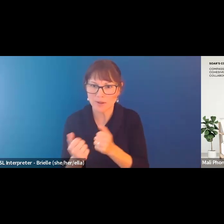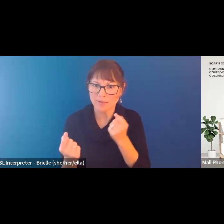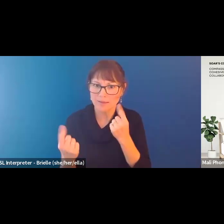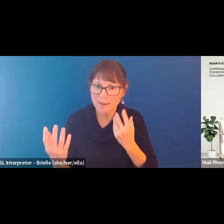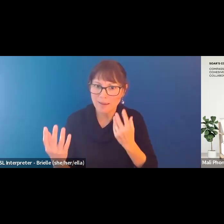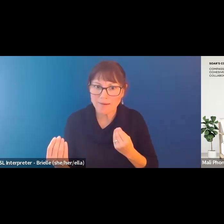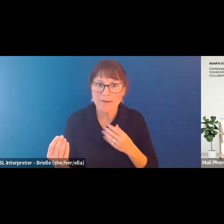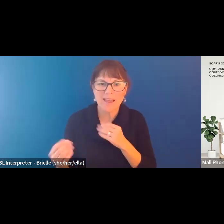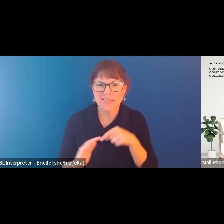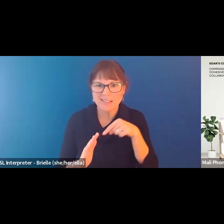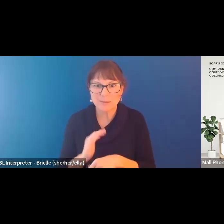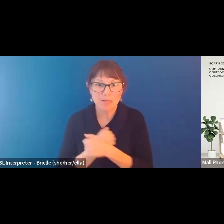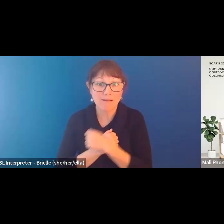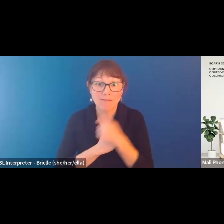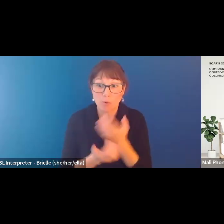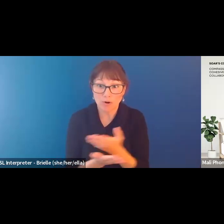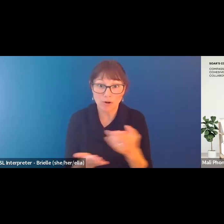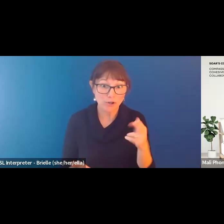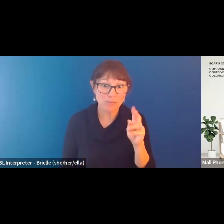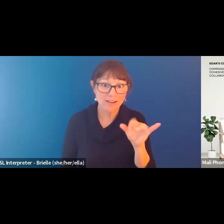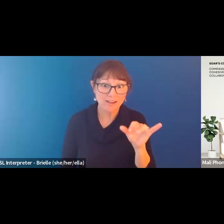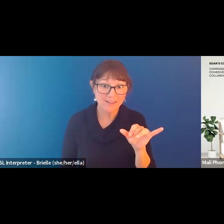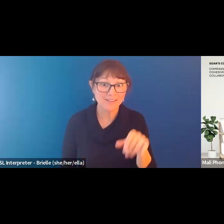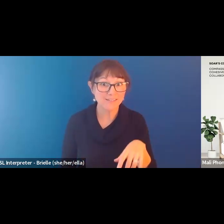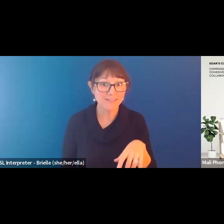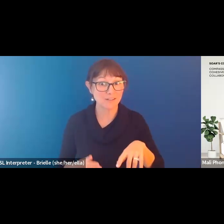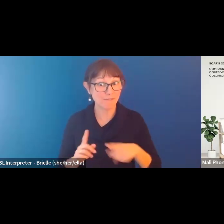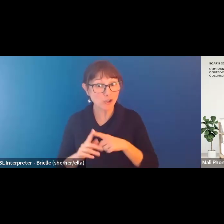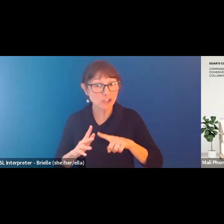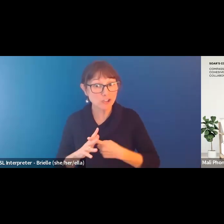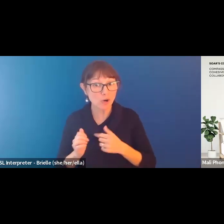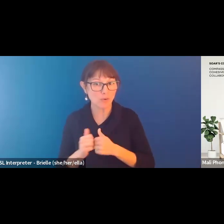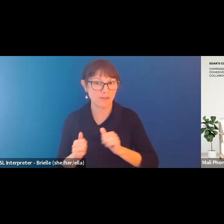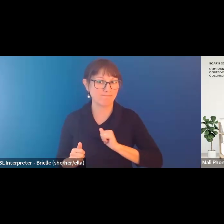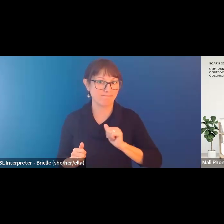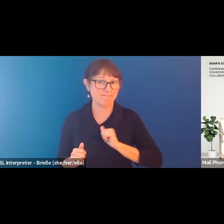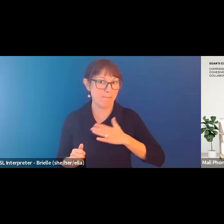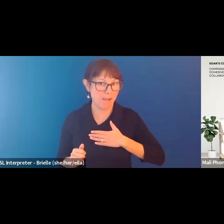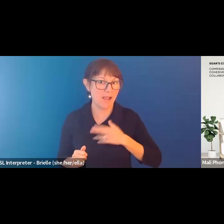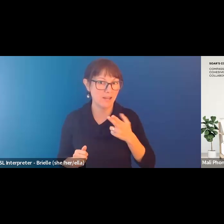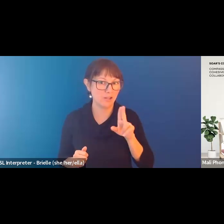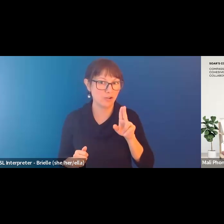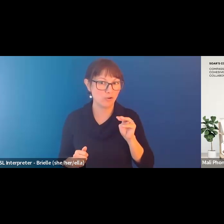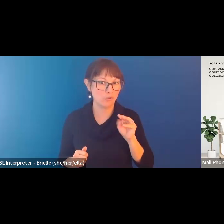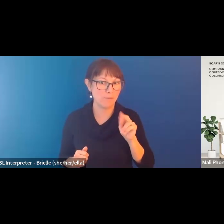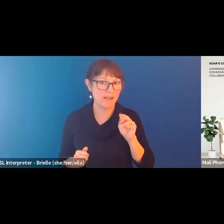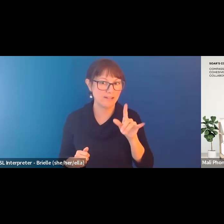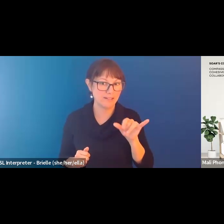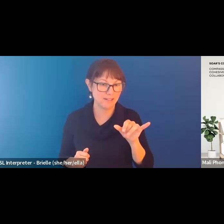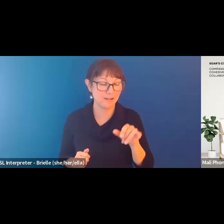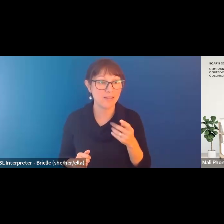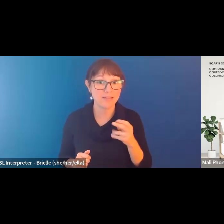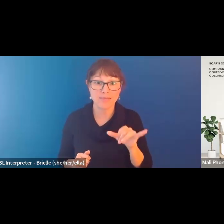compassion, and the deepest love for humanity, starting first with my own humanity, and then spreading that love and